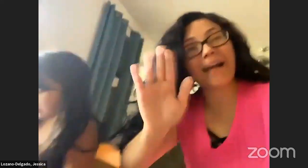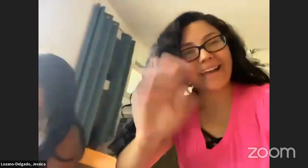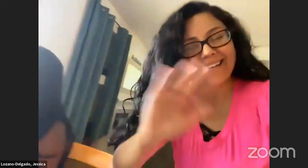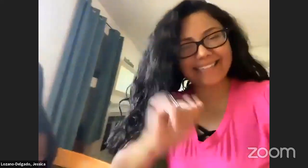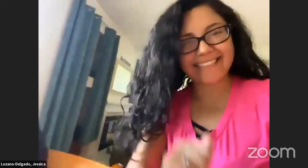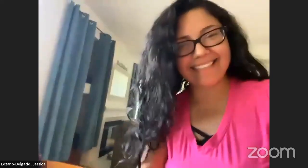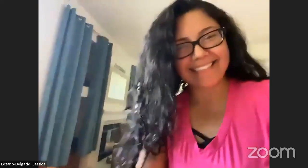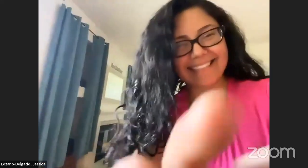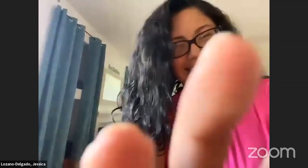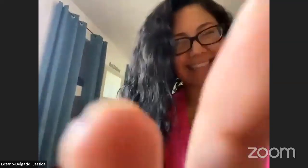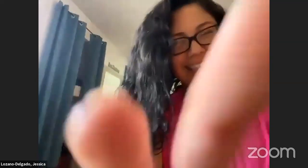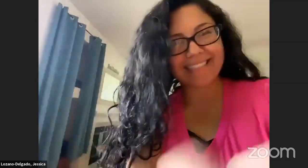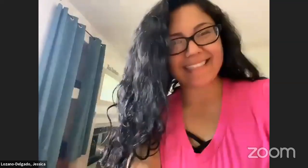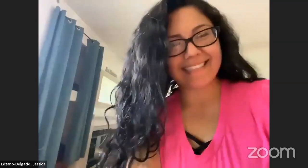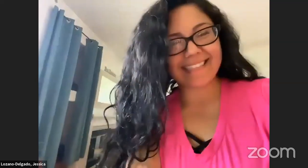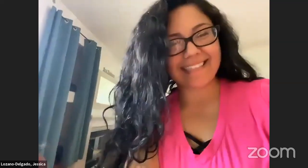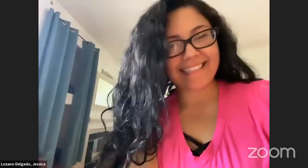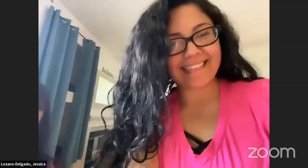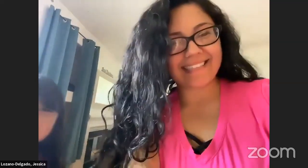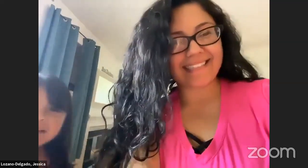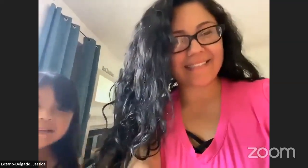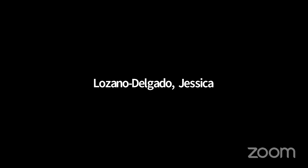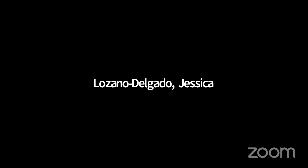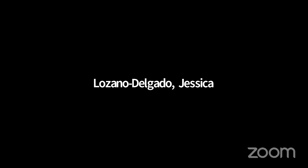Goodbye. bye.